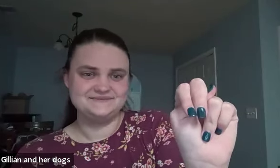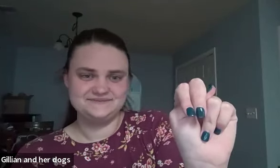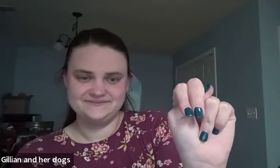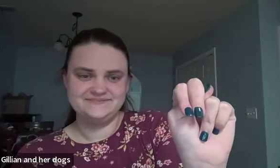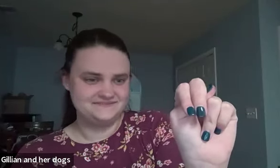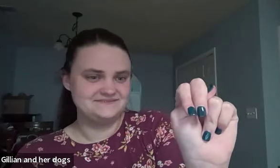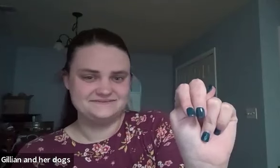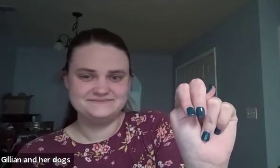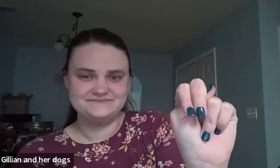Mm-hmm.